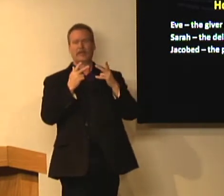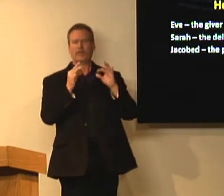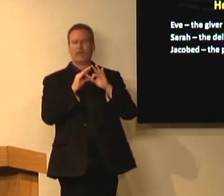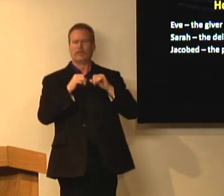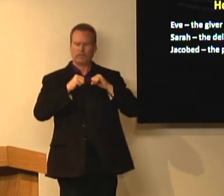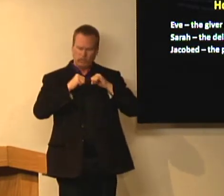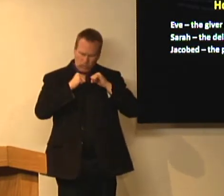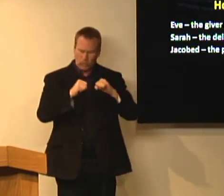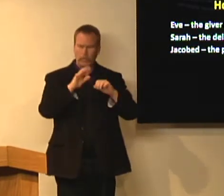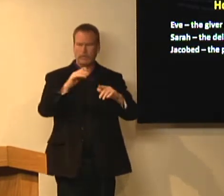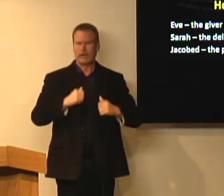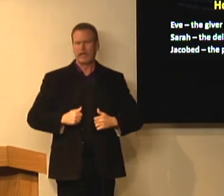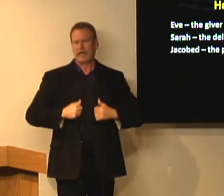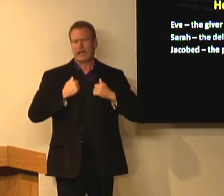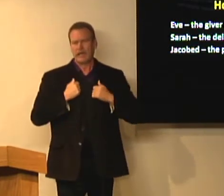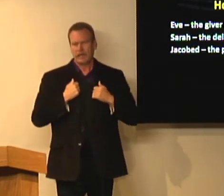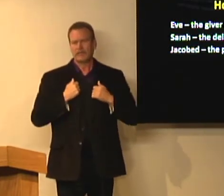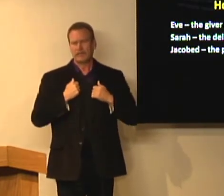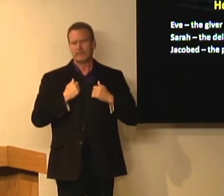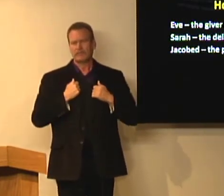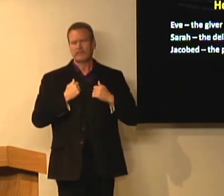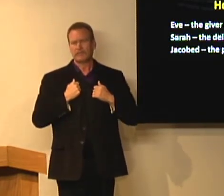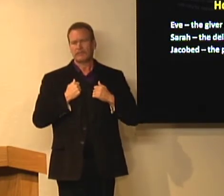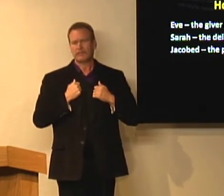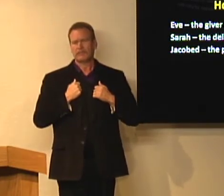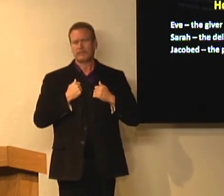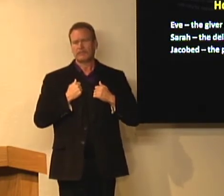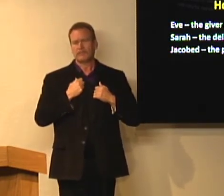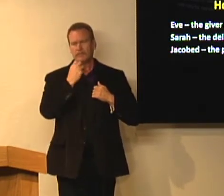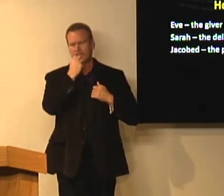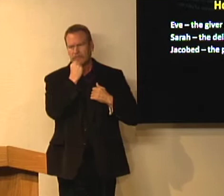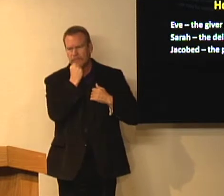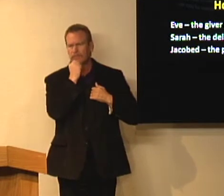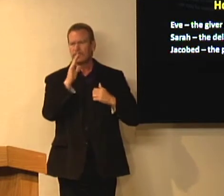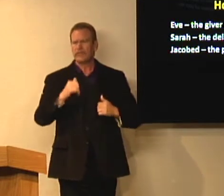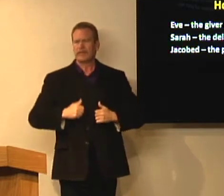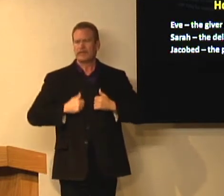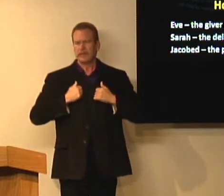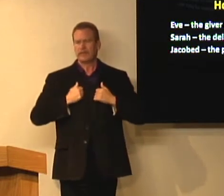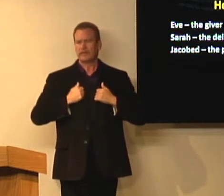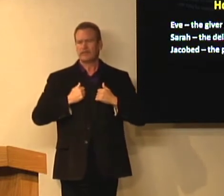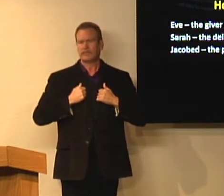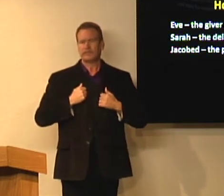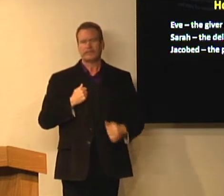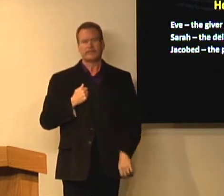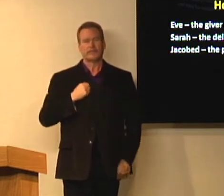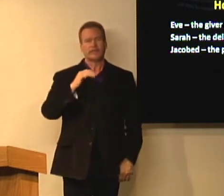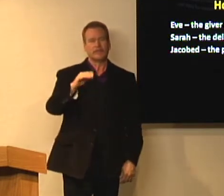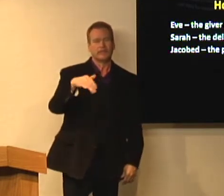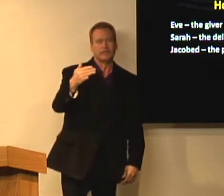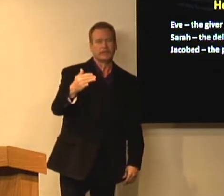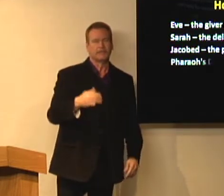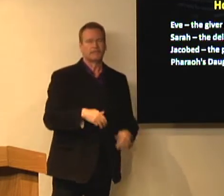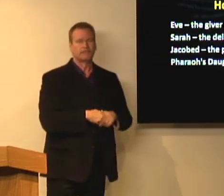Jacque Abed, she was the protector of life, for she cherished Moses and protected him.